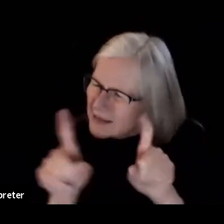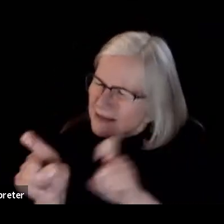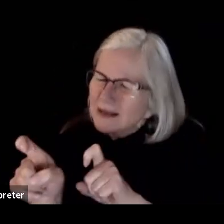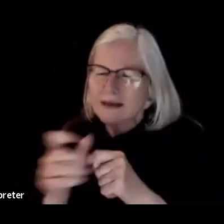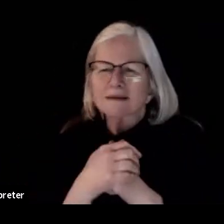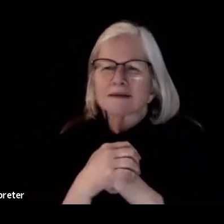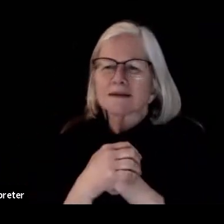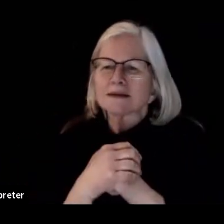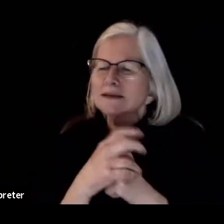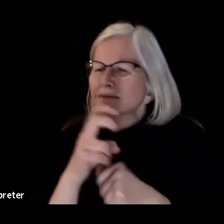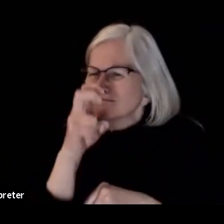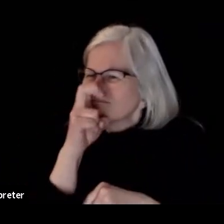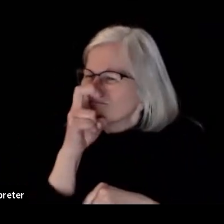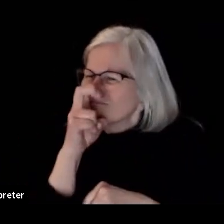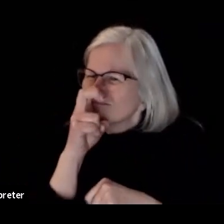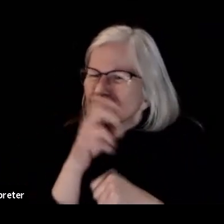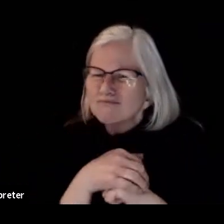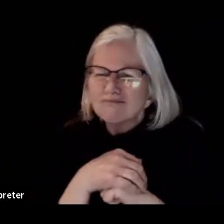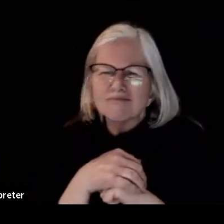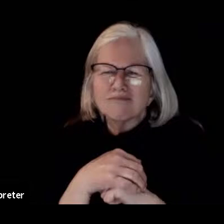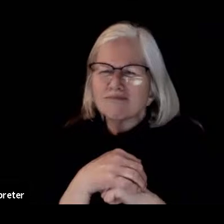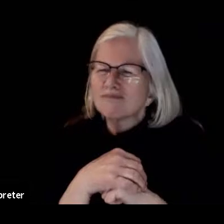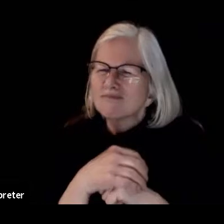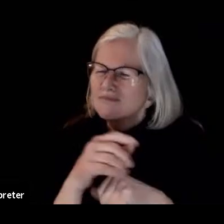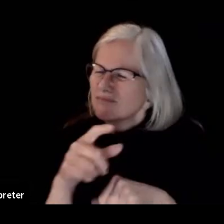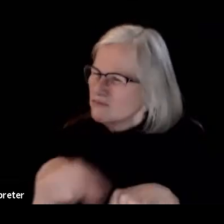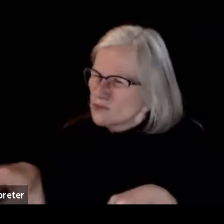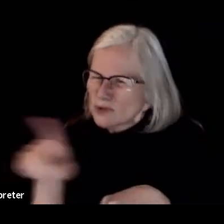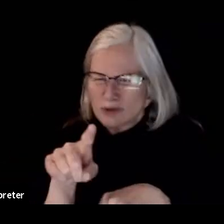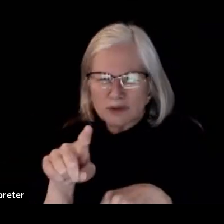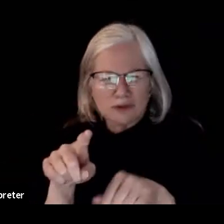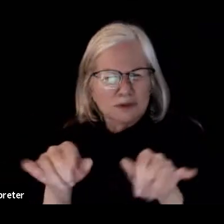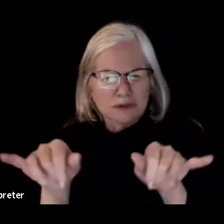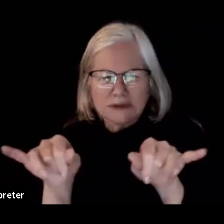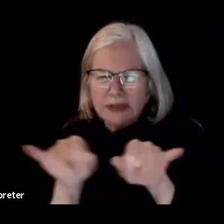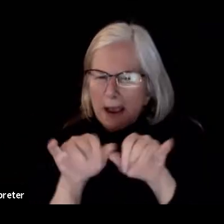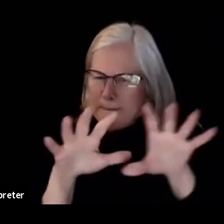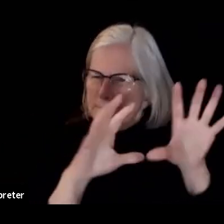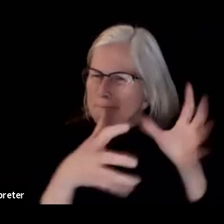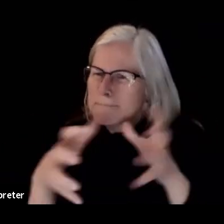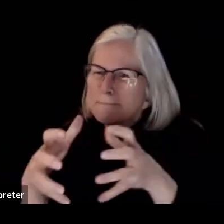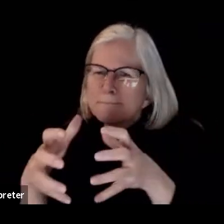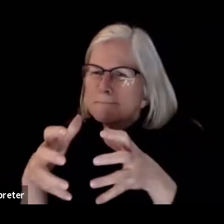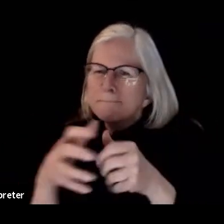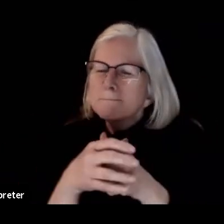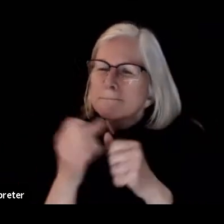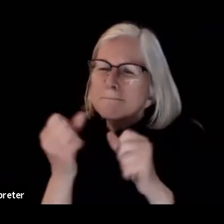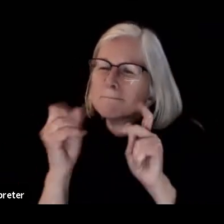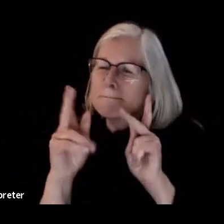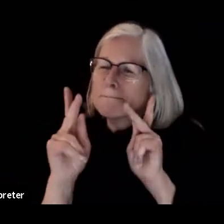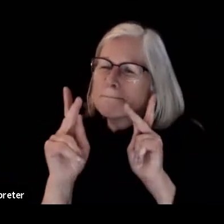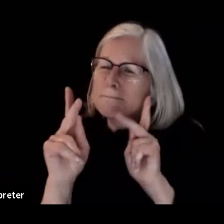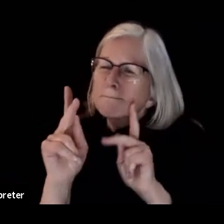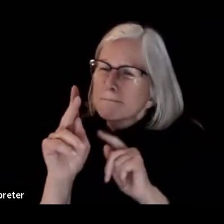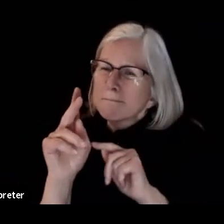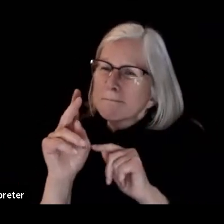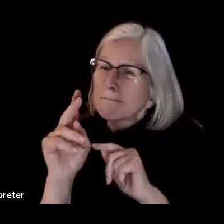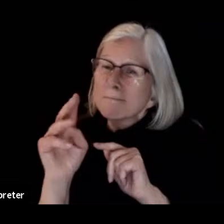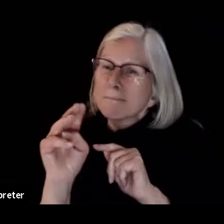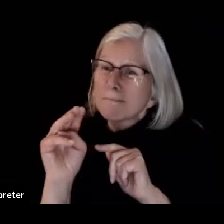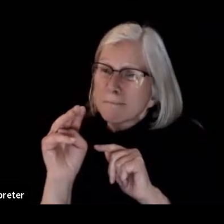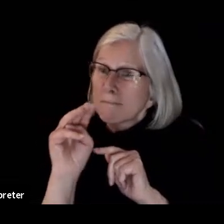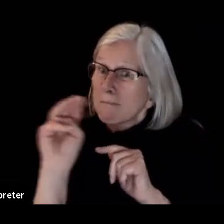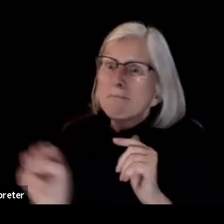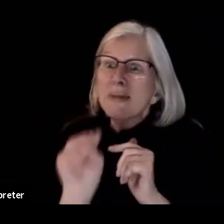same size. And now that we've had millions of doses administered in the U.S., we have continued to see that